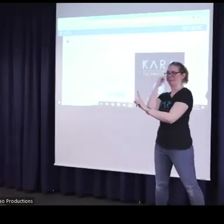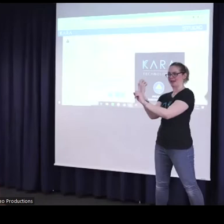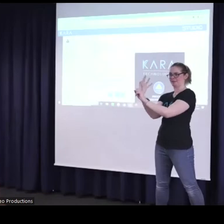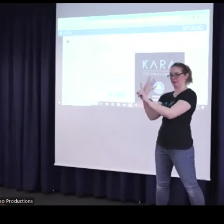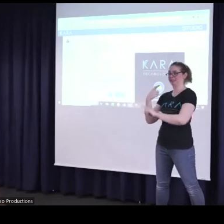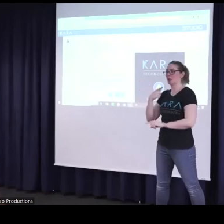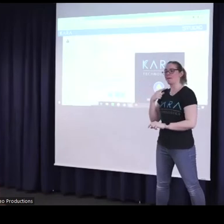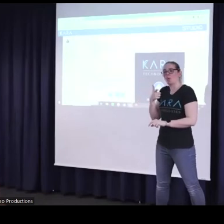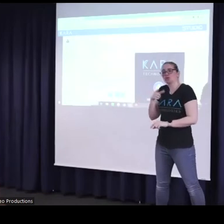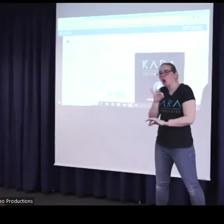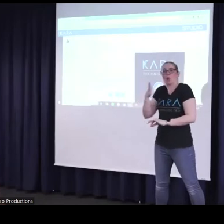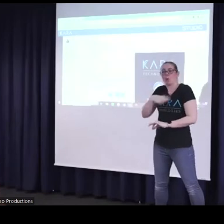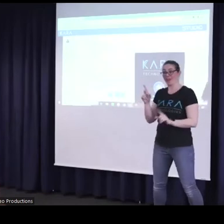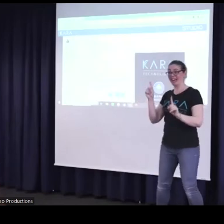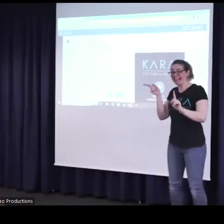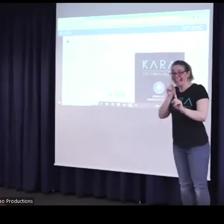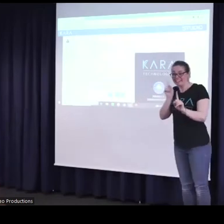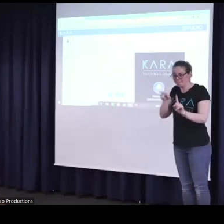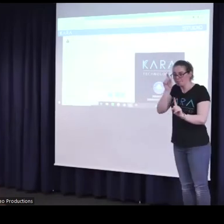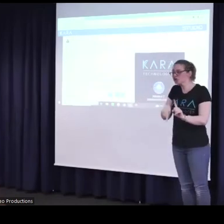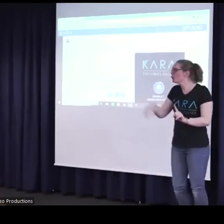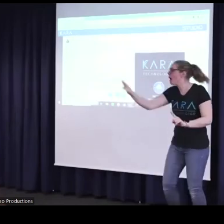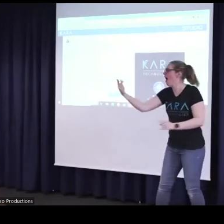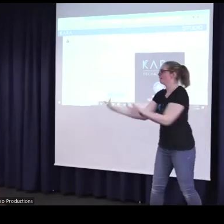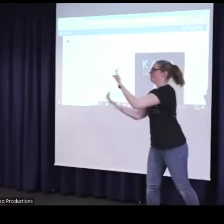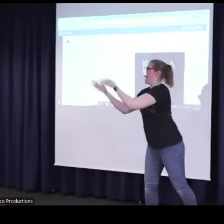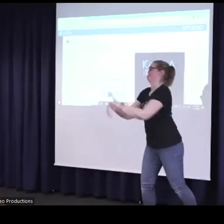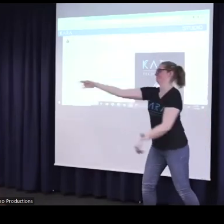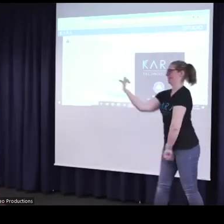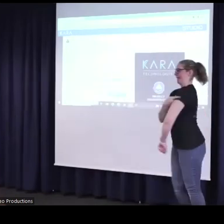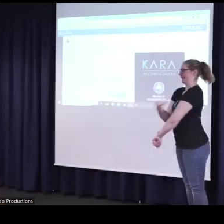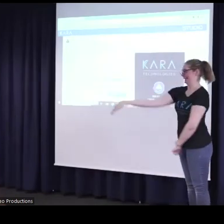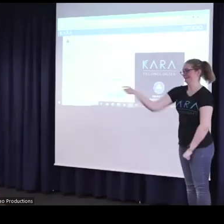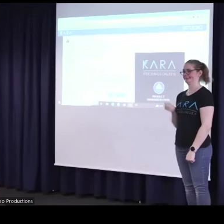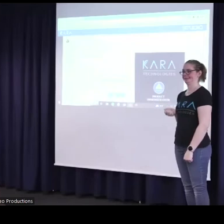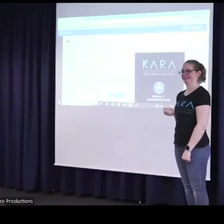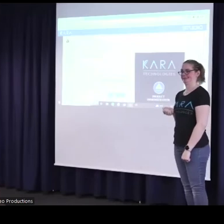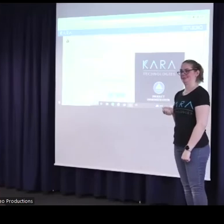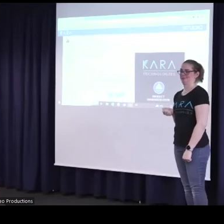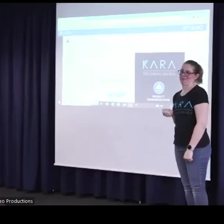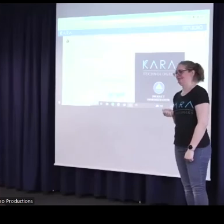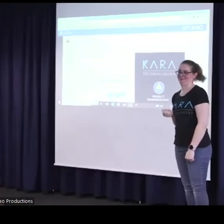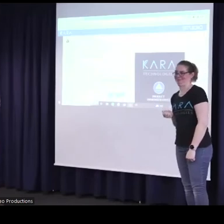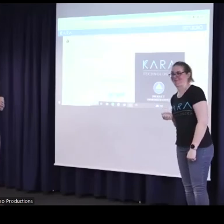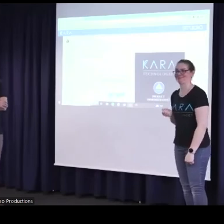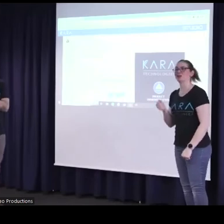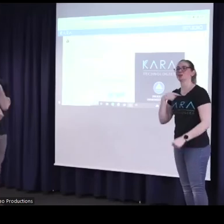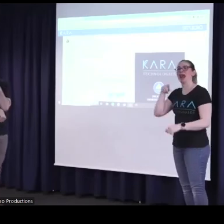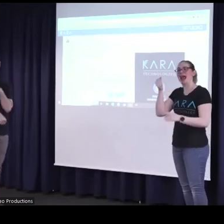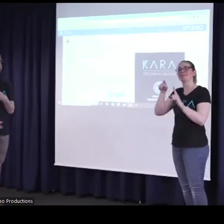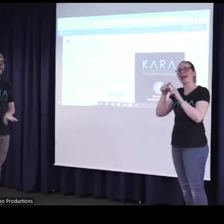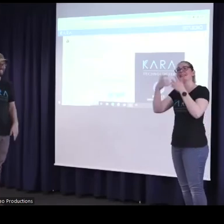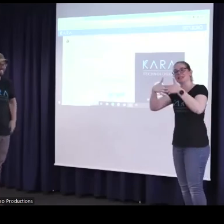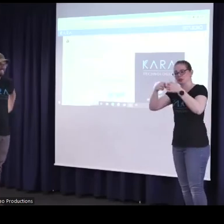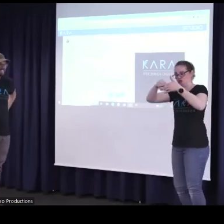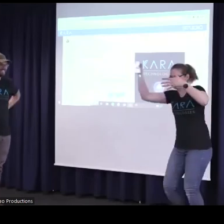the reason there's some text in red and some in black is because we don't want hearing people to choose the wrong thing and